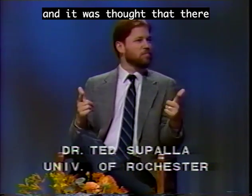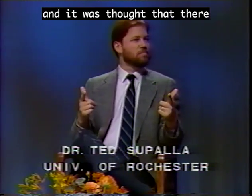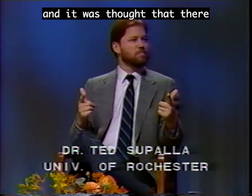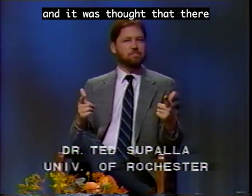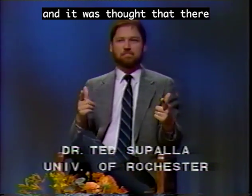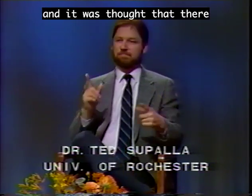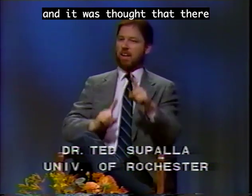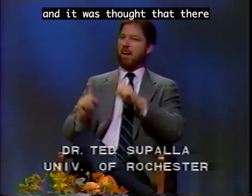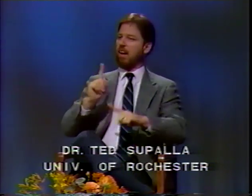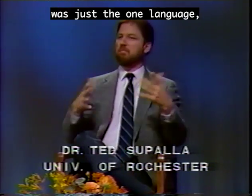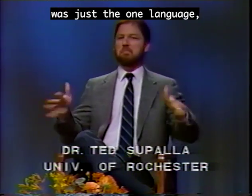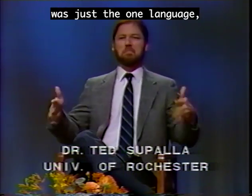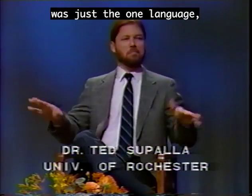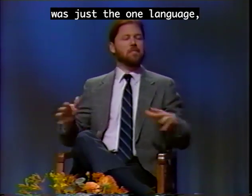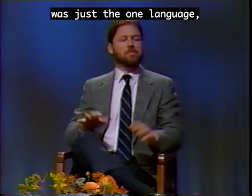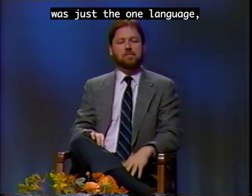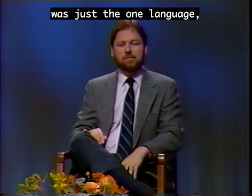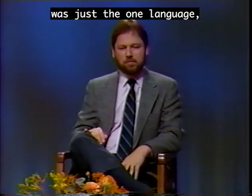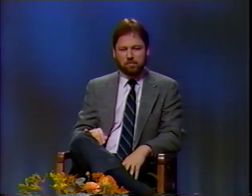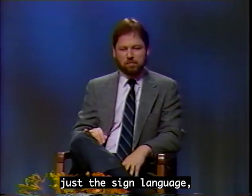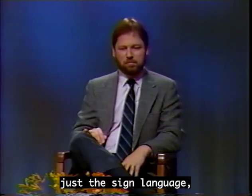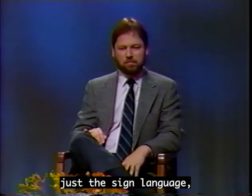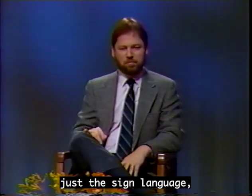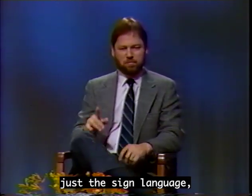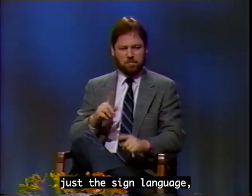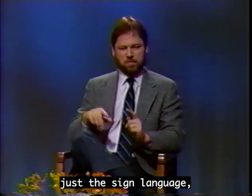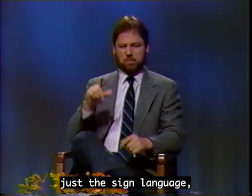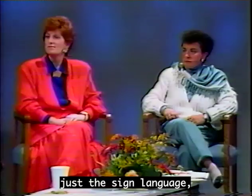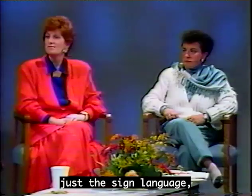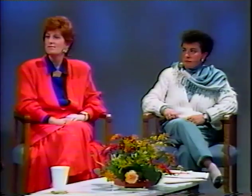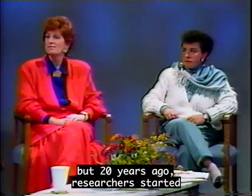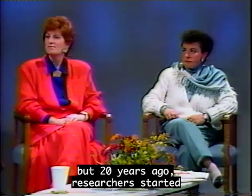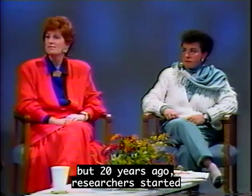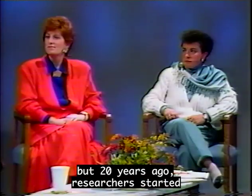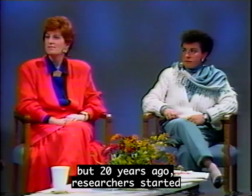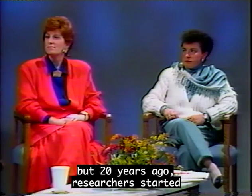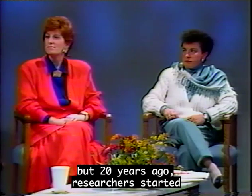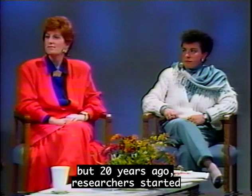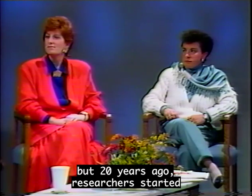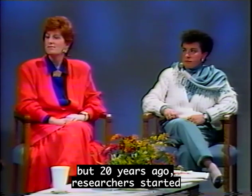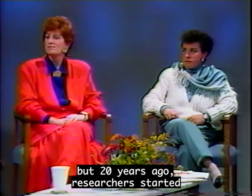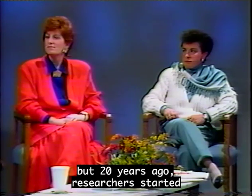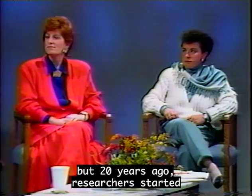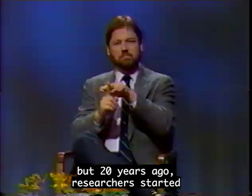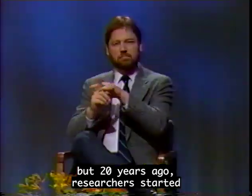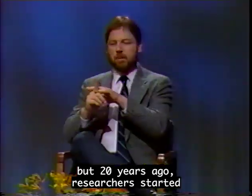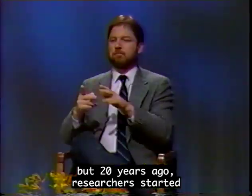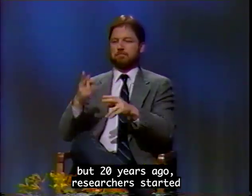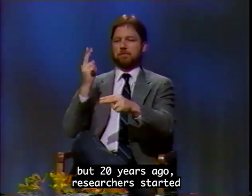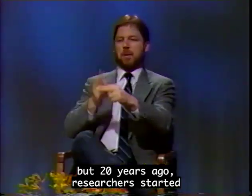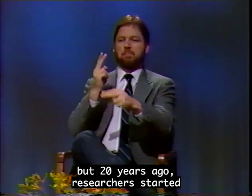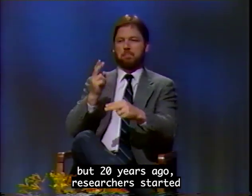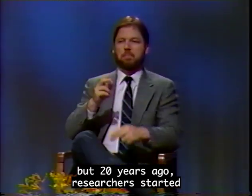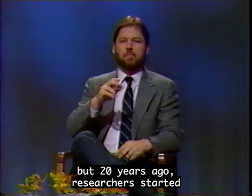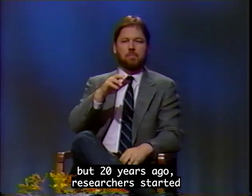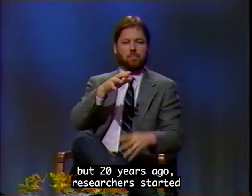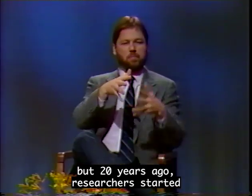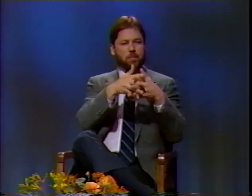And it was thought that there was just the one language, just sign language. But 20 years ago, researchers